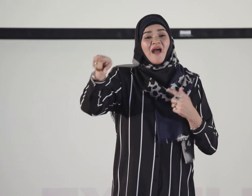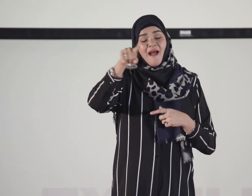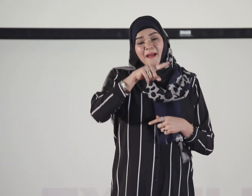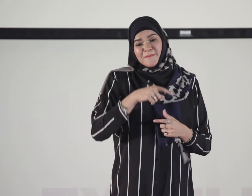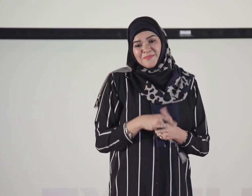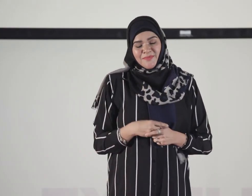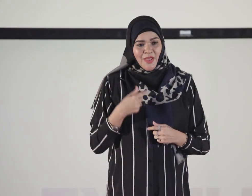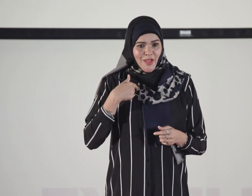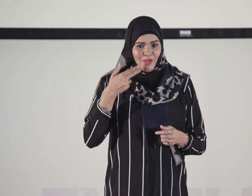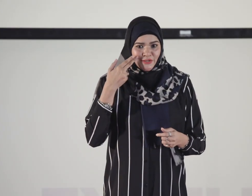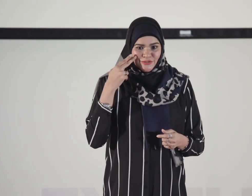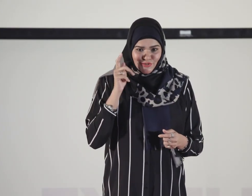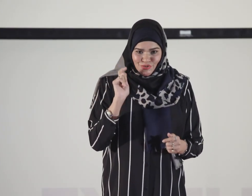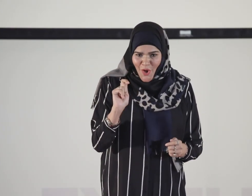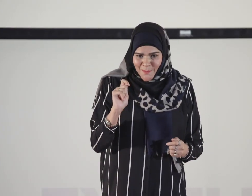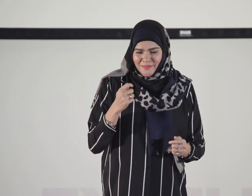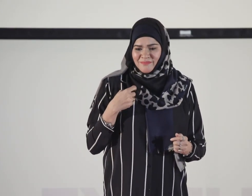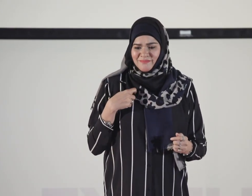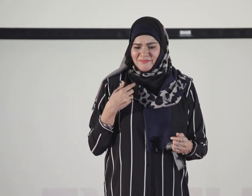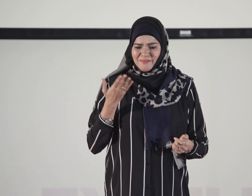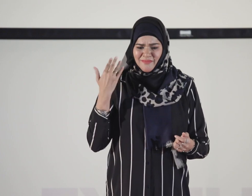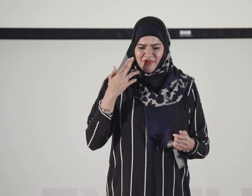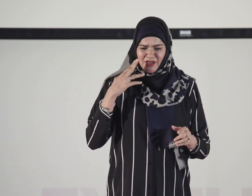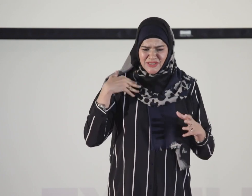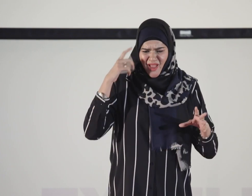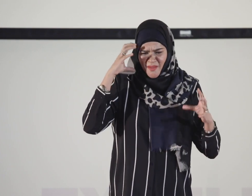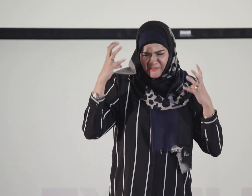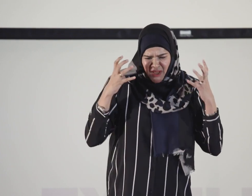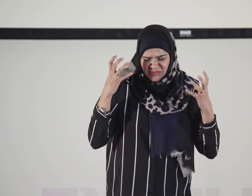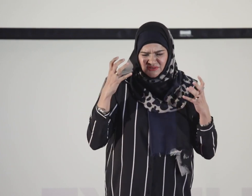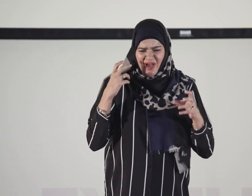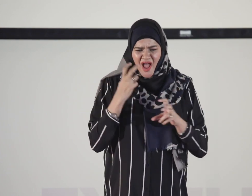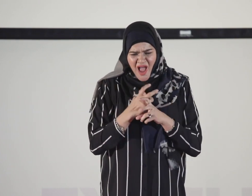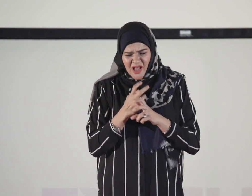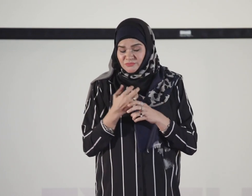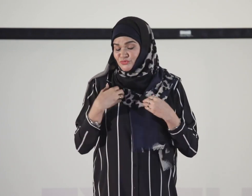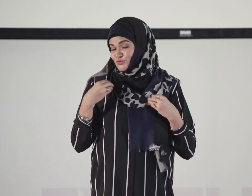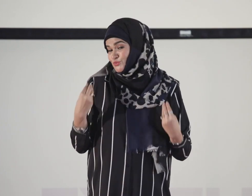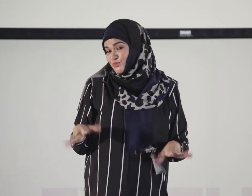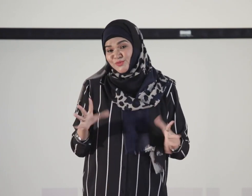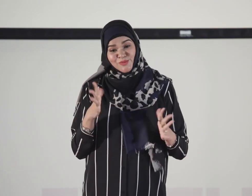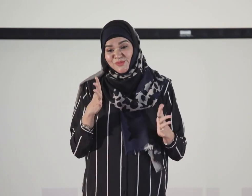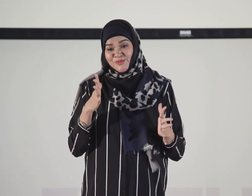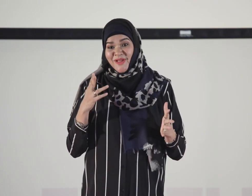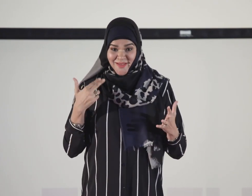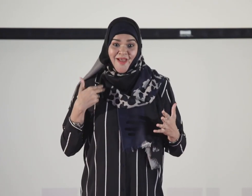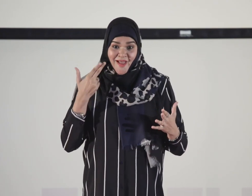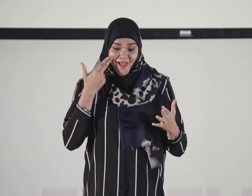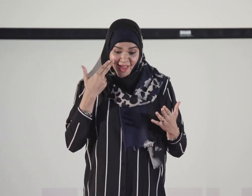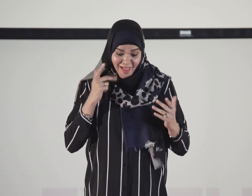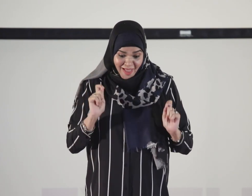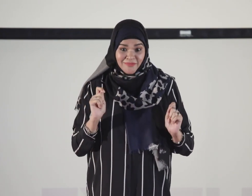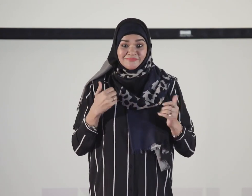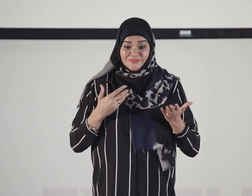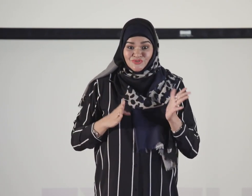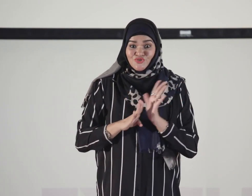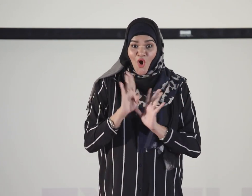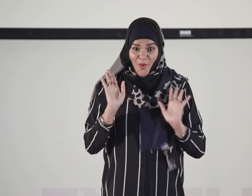In the end, I want to tell every one of you that I faced difficulties in life, but